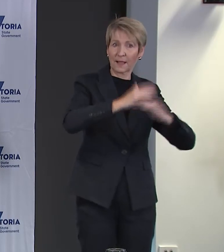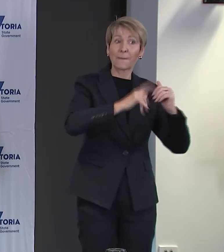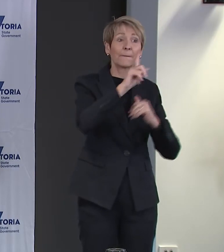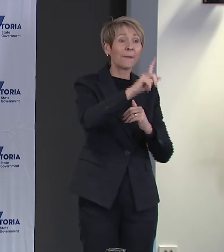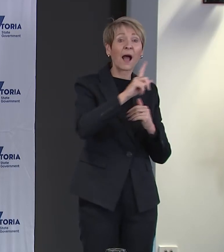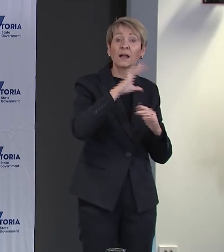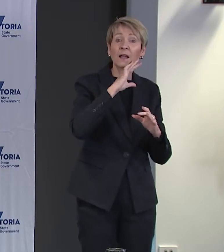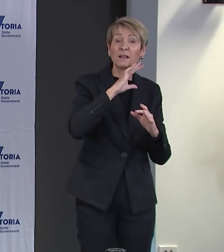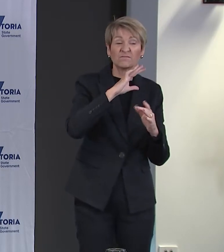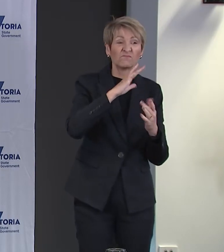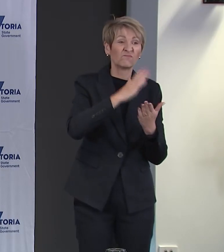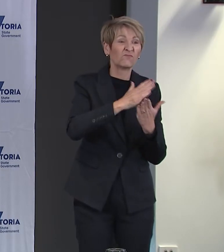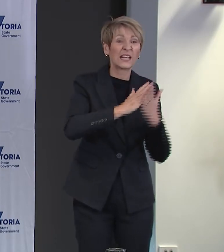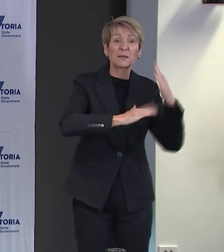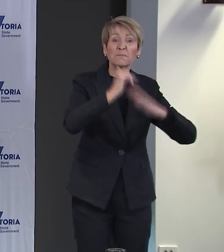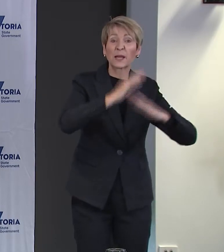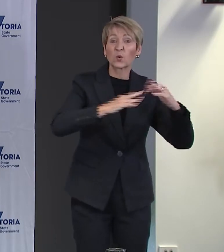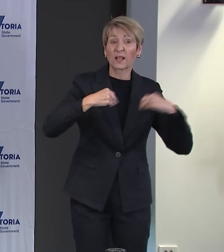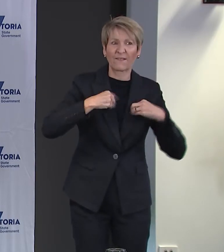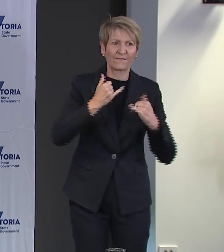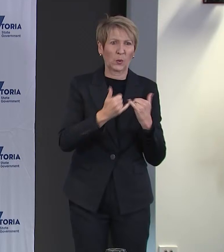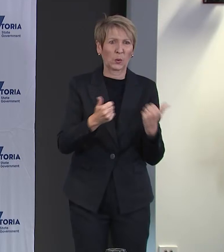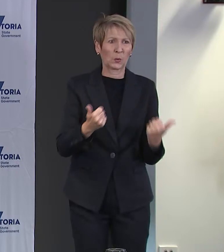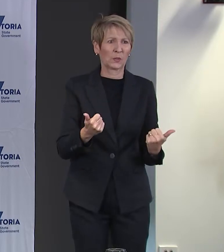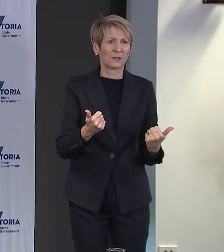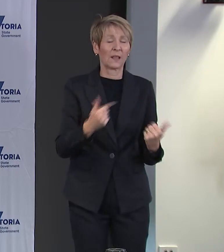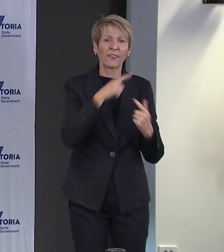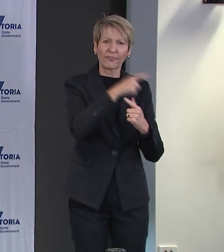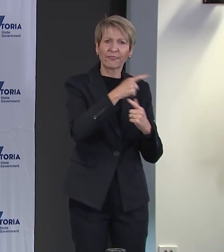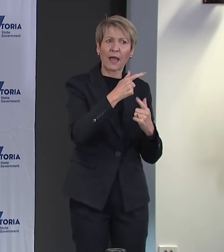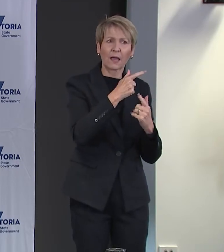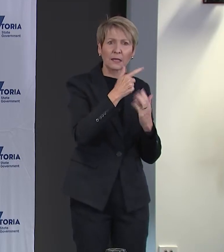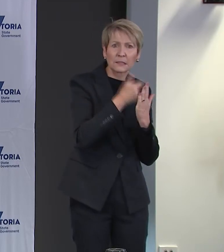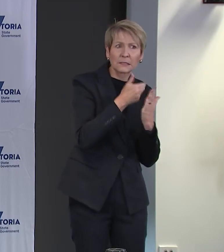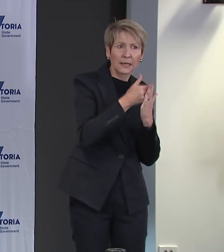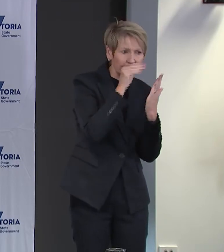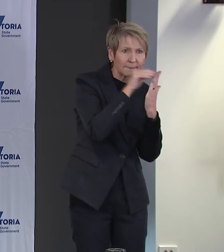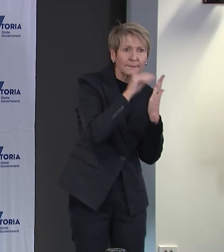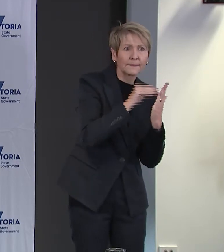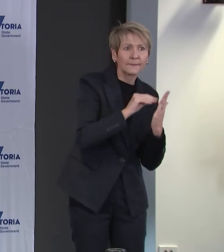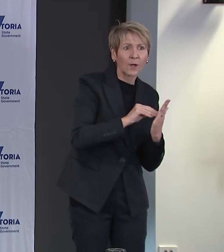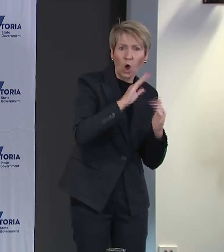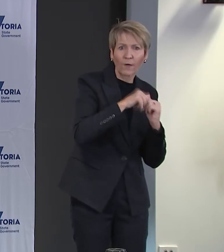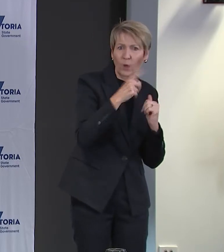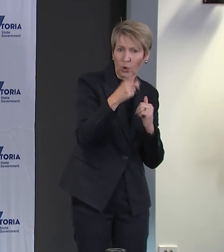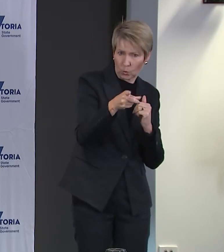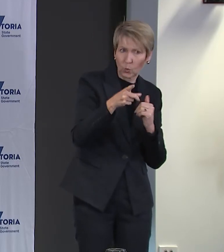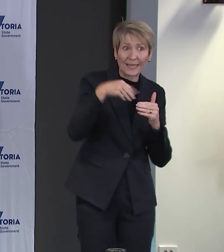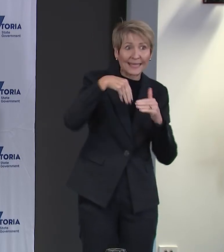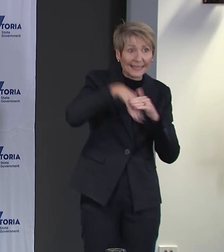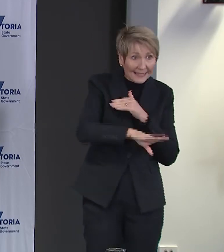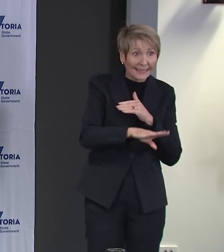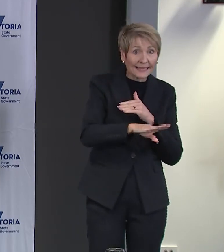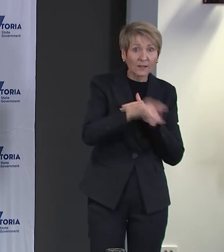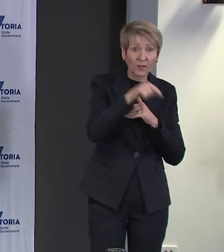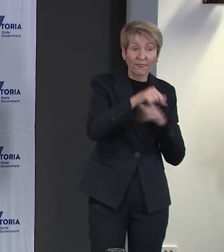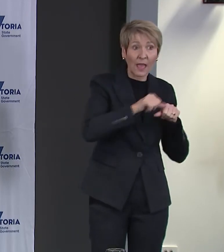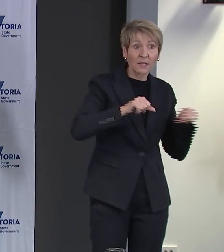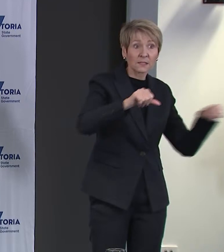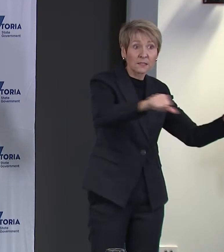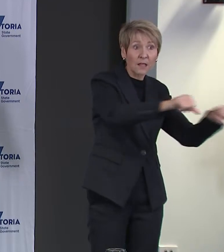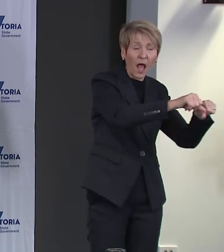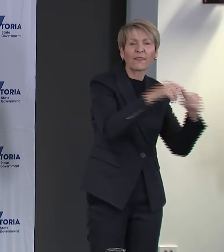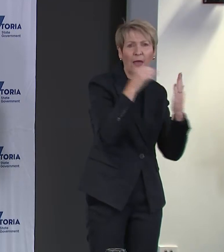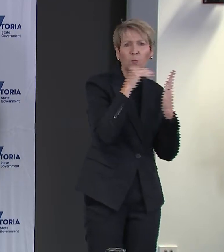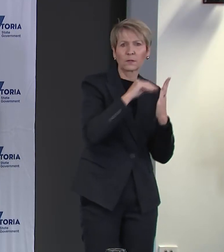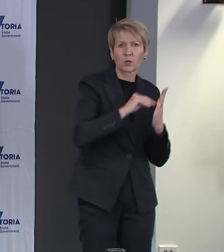over the last year or so, is to have really strong records on site about who's coming in and out of those sites. Again, the construction industry has been really industry